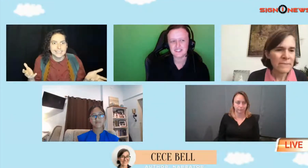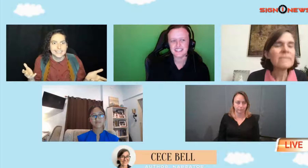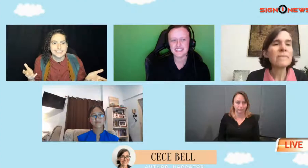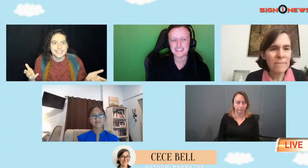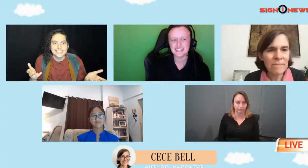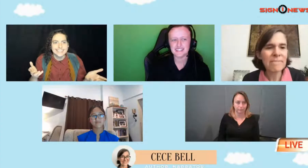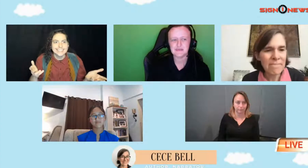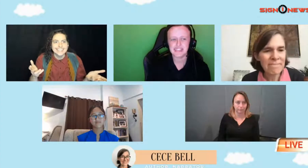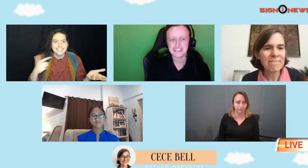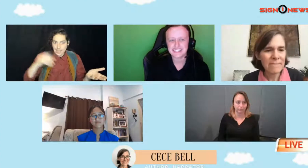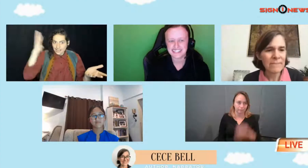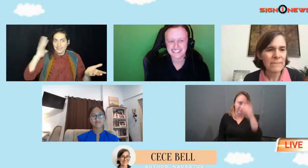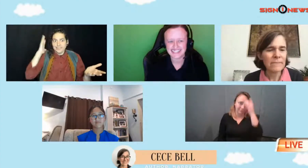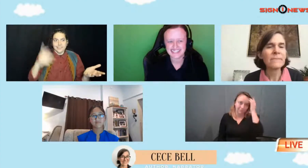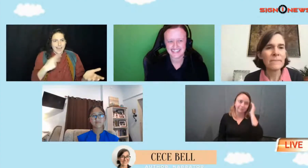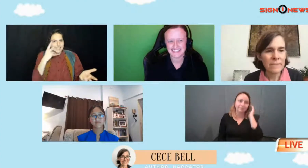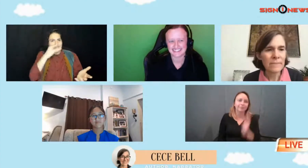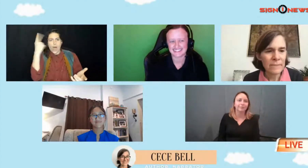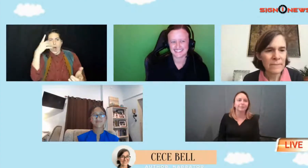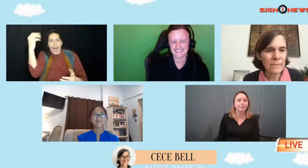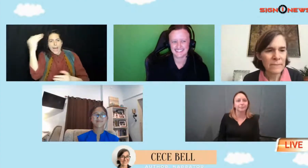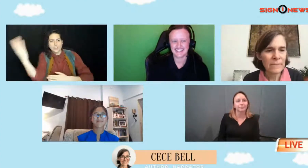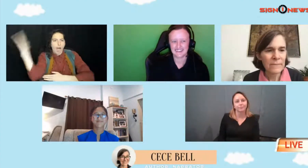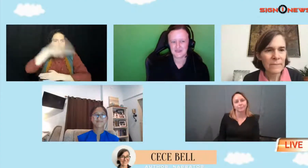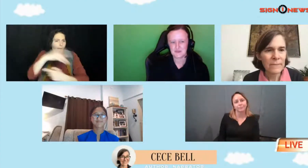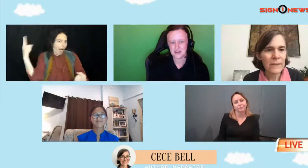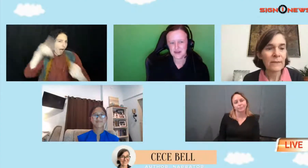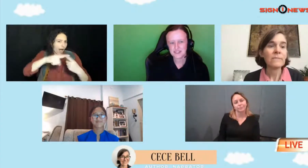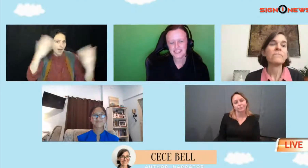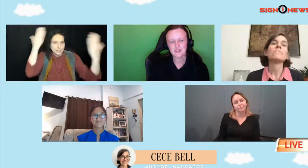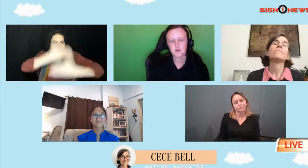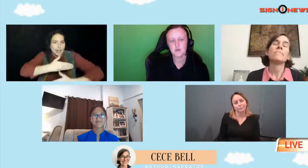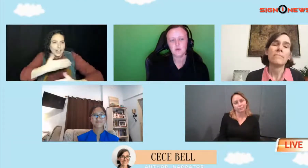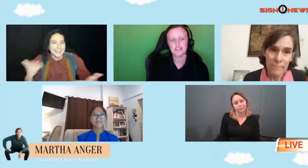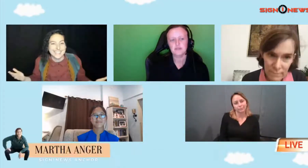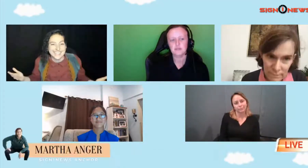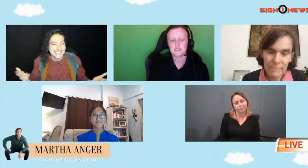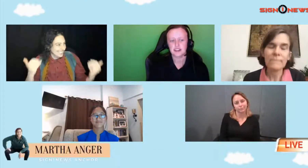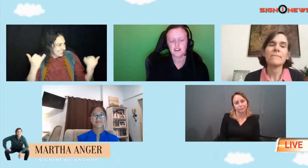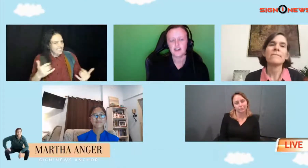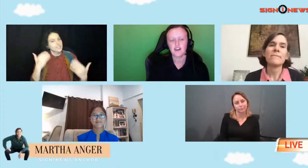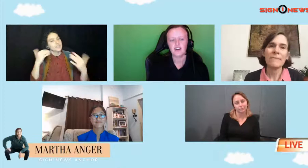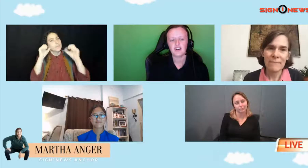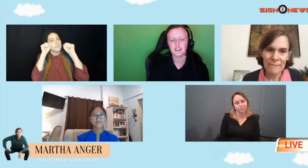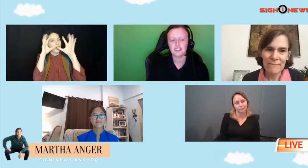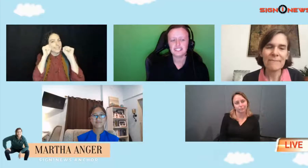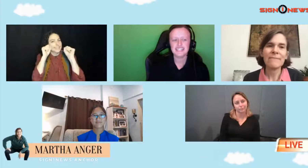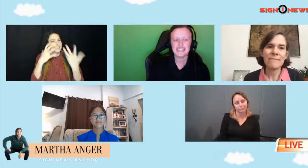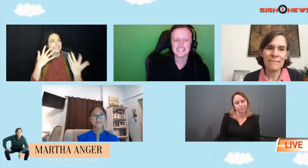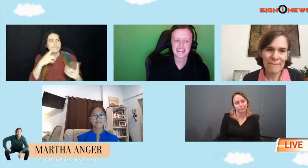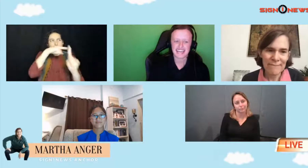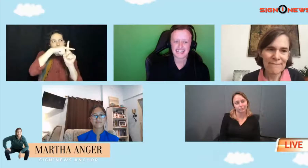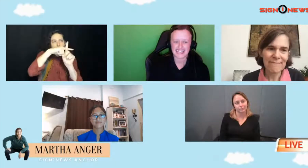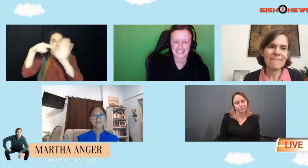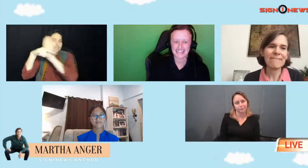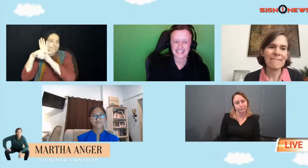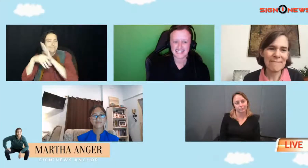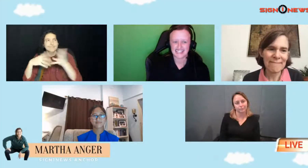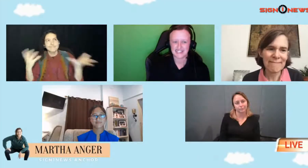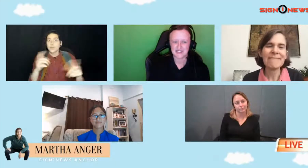I don't see kids playing outside these days. When I was a kid, kids were outside all